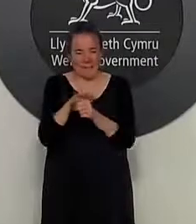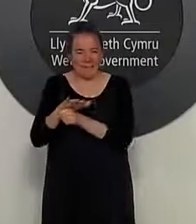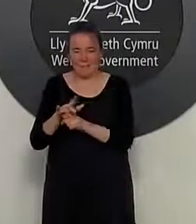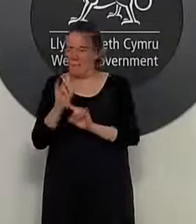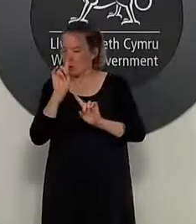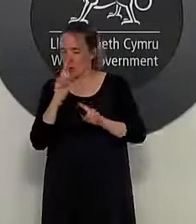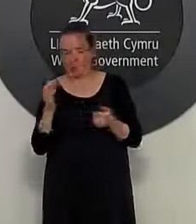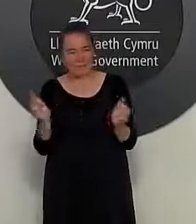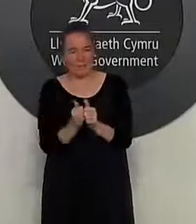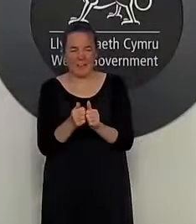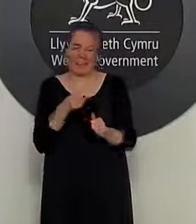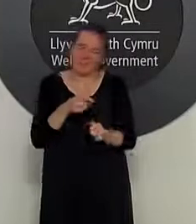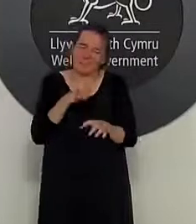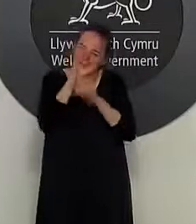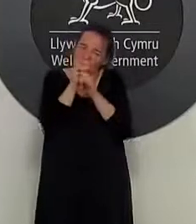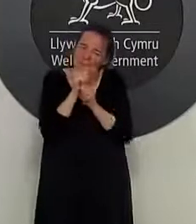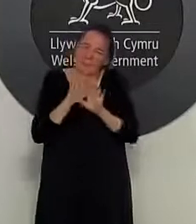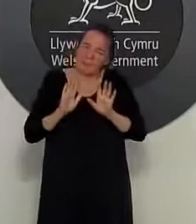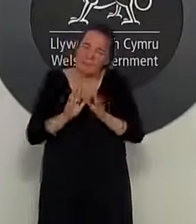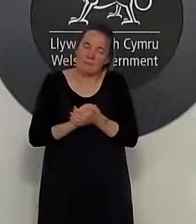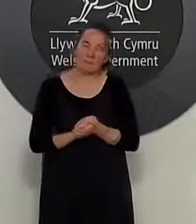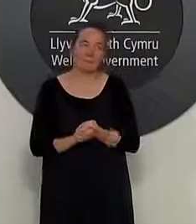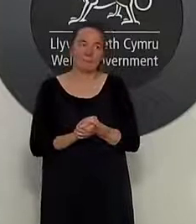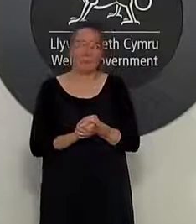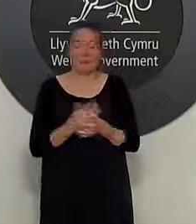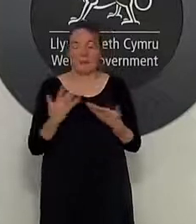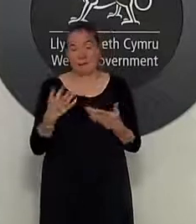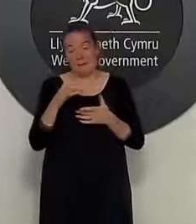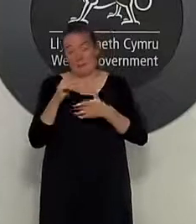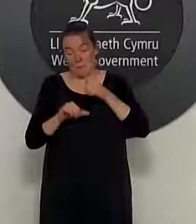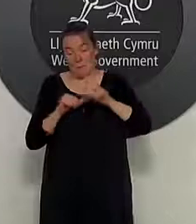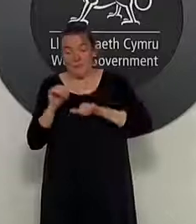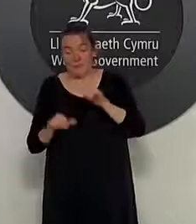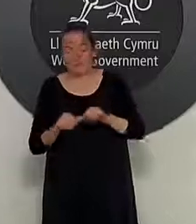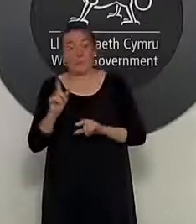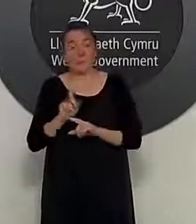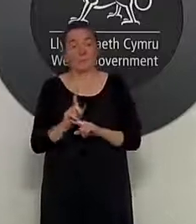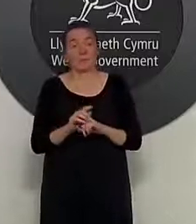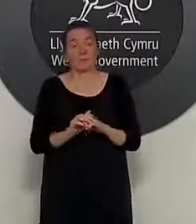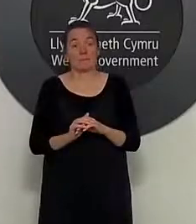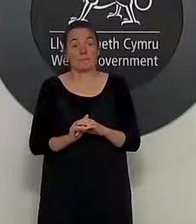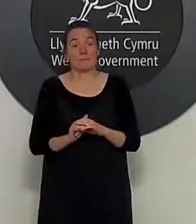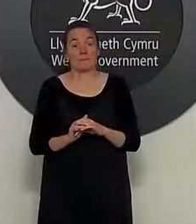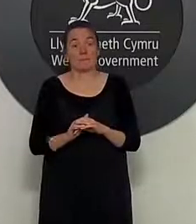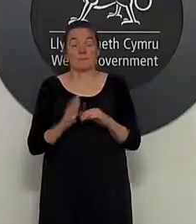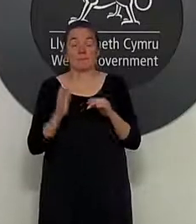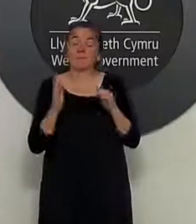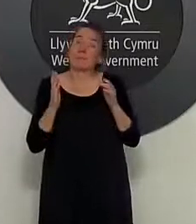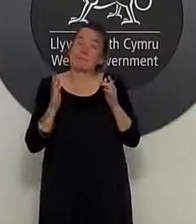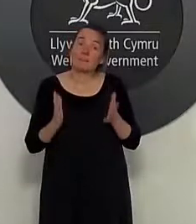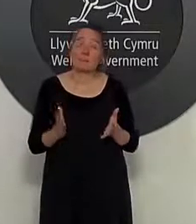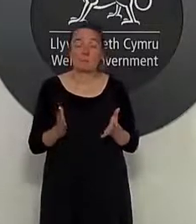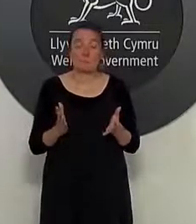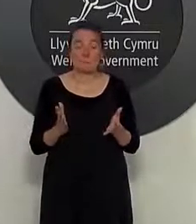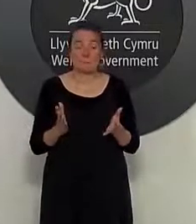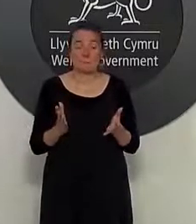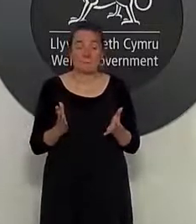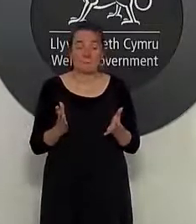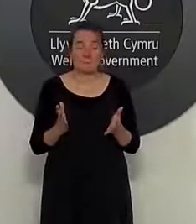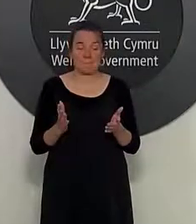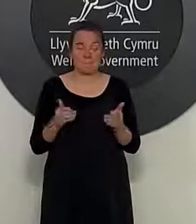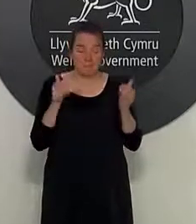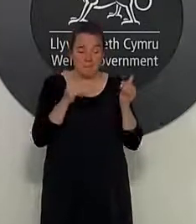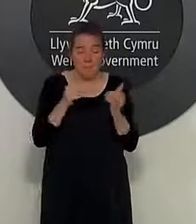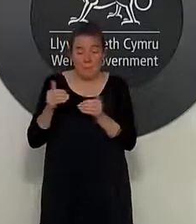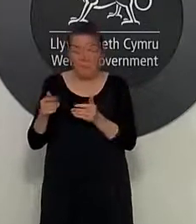ultimately, you know, the process is that you have to ultimately focus